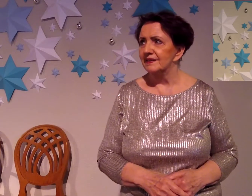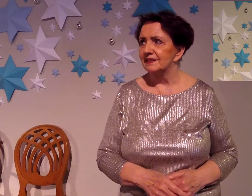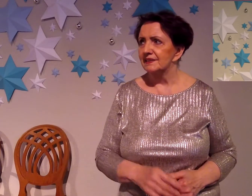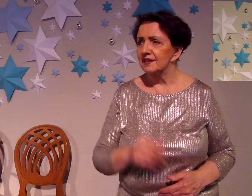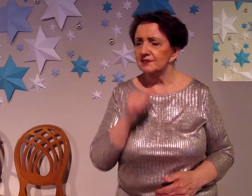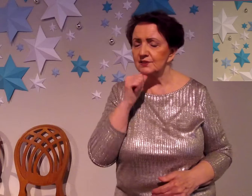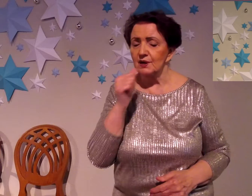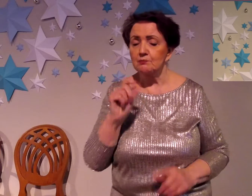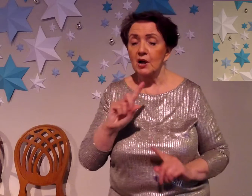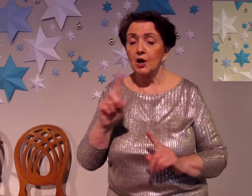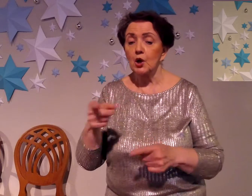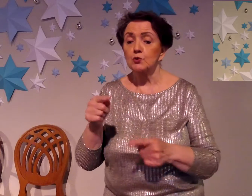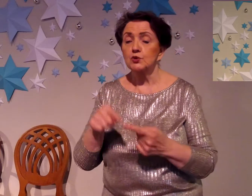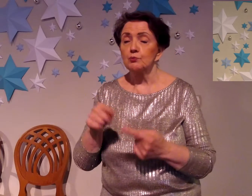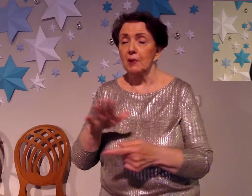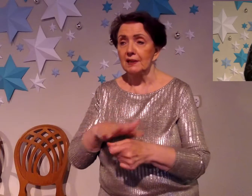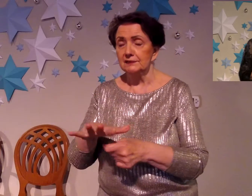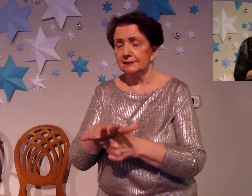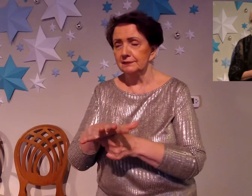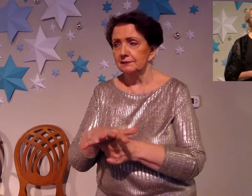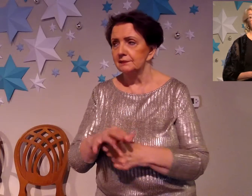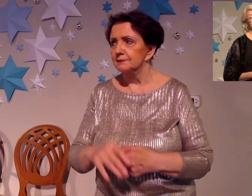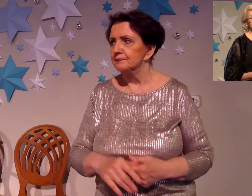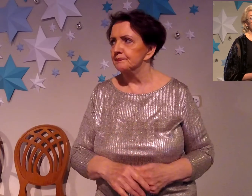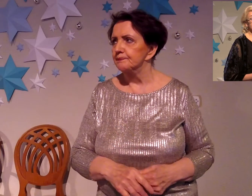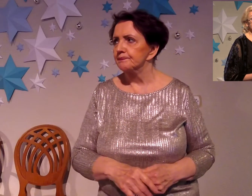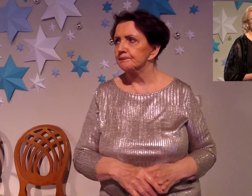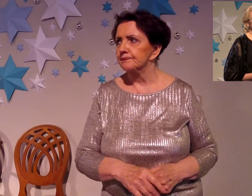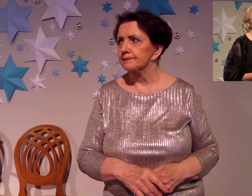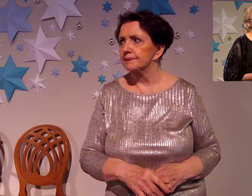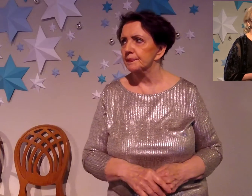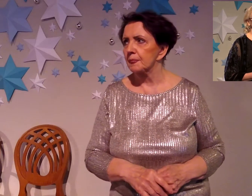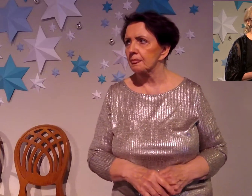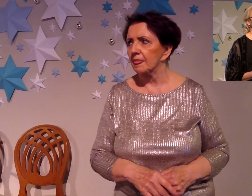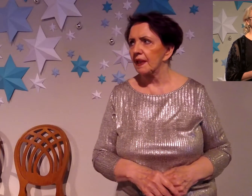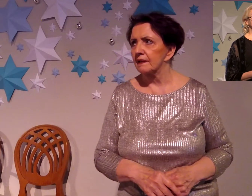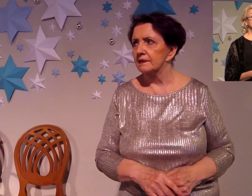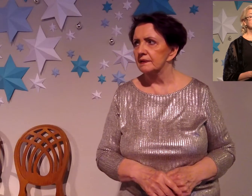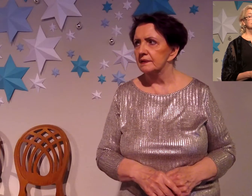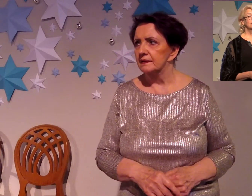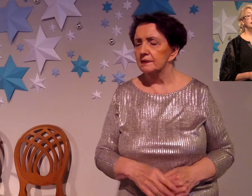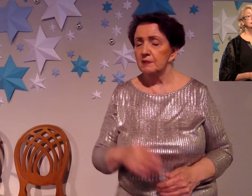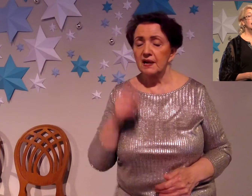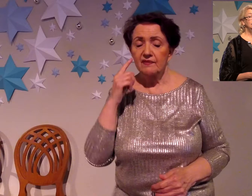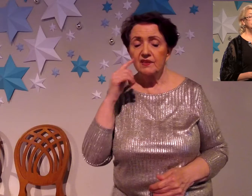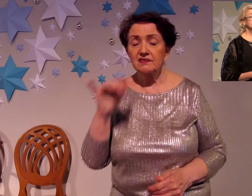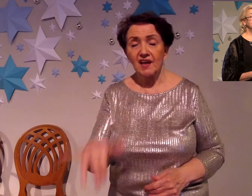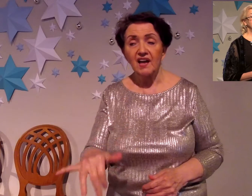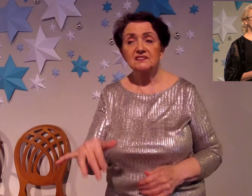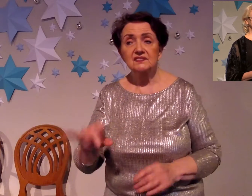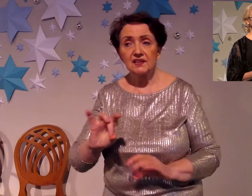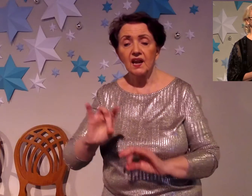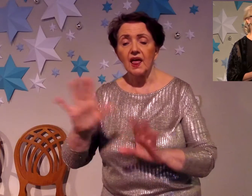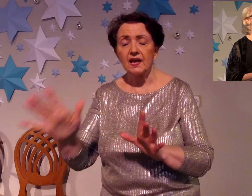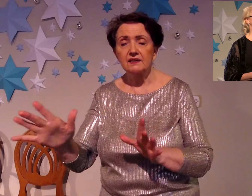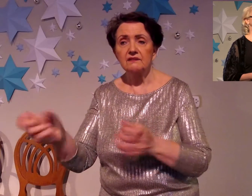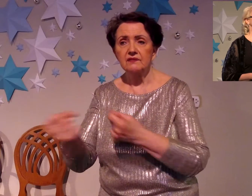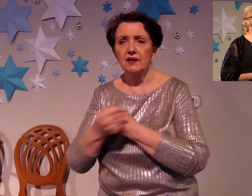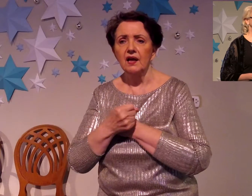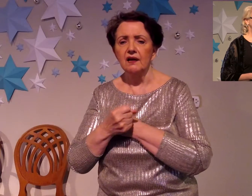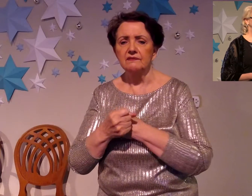place. It's not. But I think that's what the light of love is, right? An